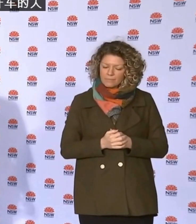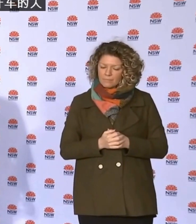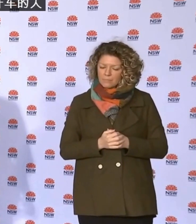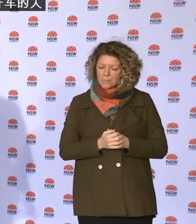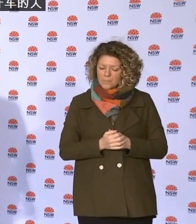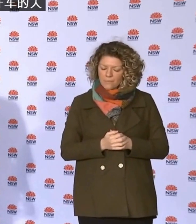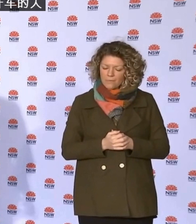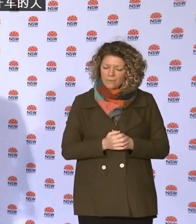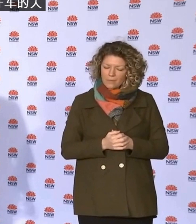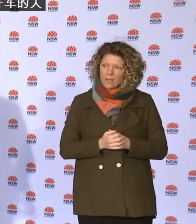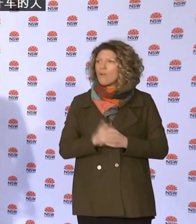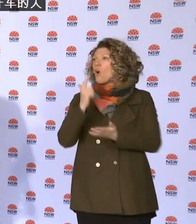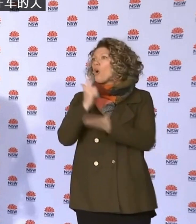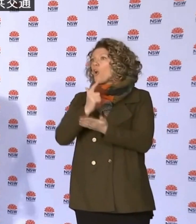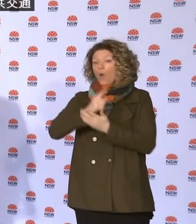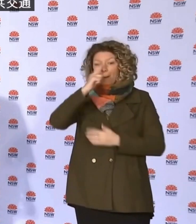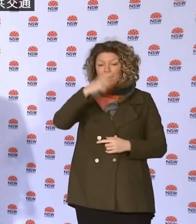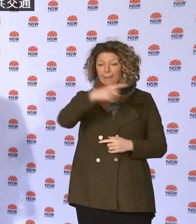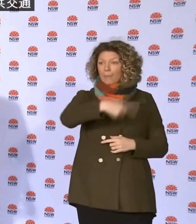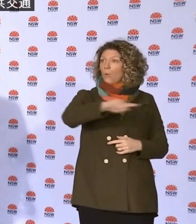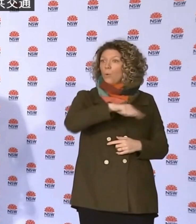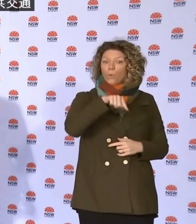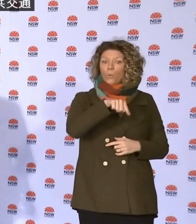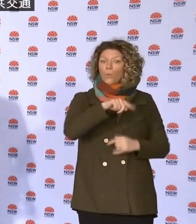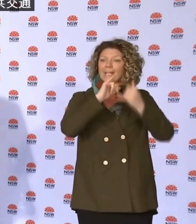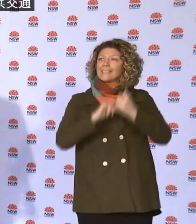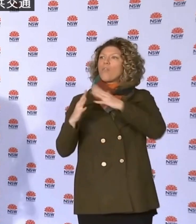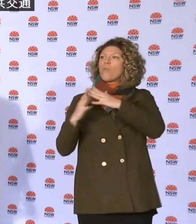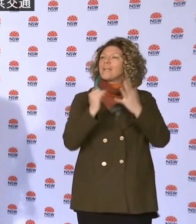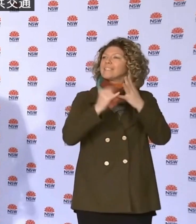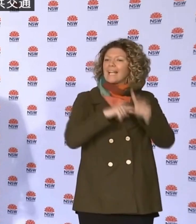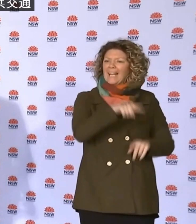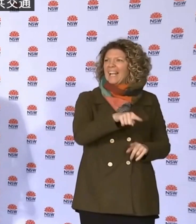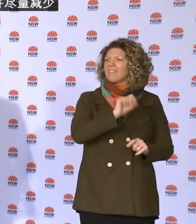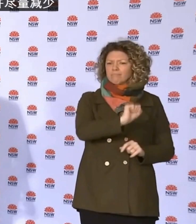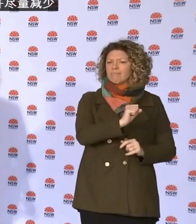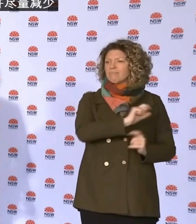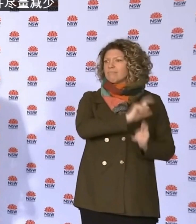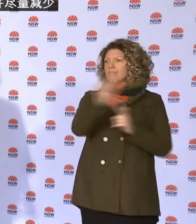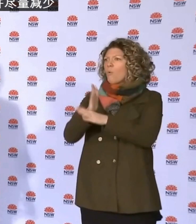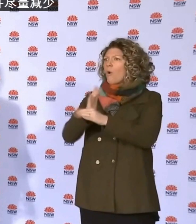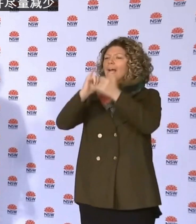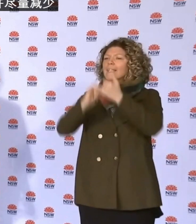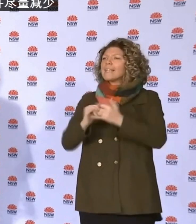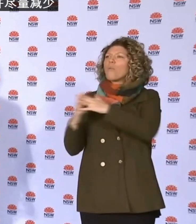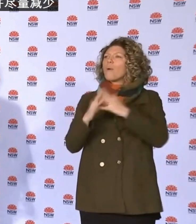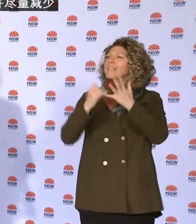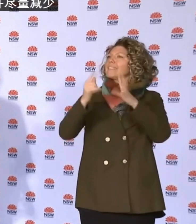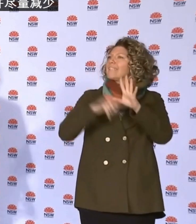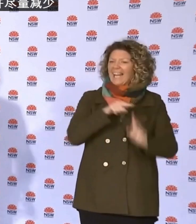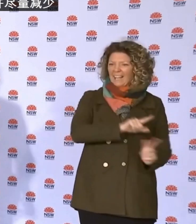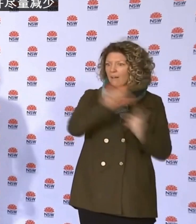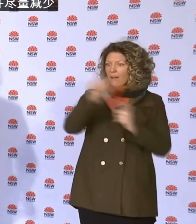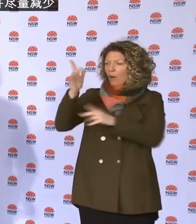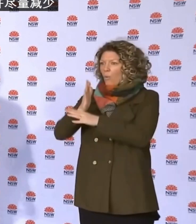come out of southwest Sydney who would normally be driving public transport. So obviously public transport are following the instructions from Dr. Chant